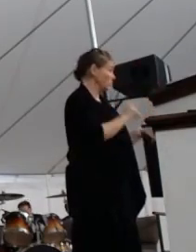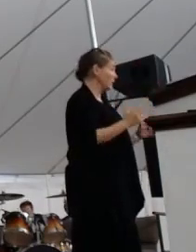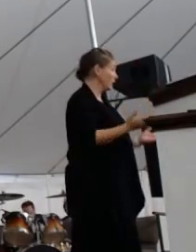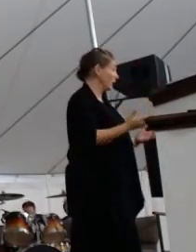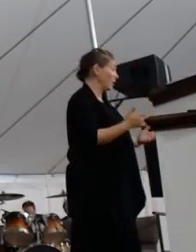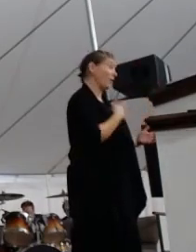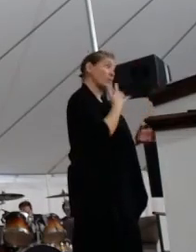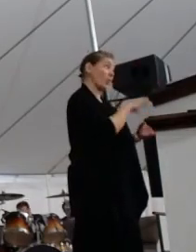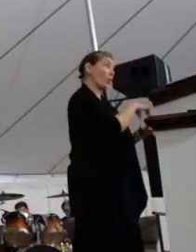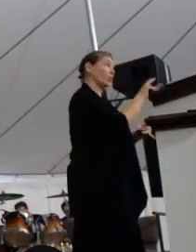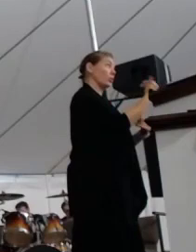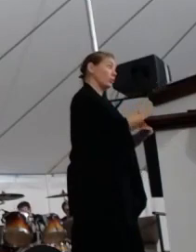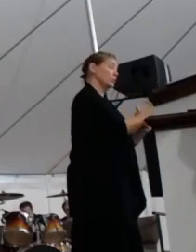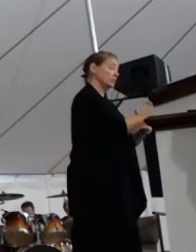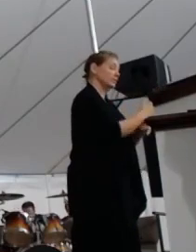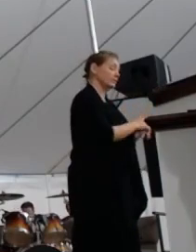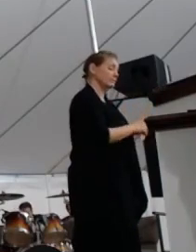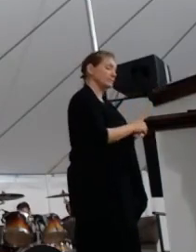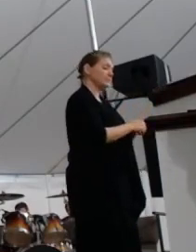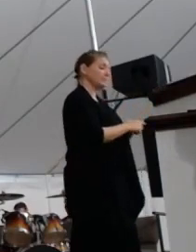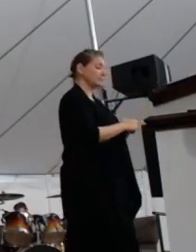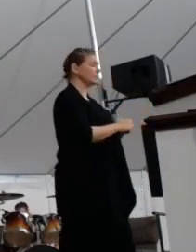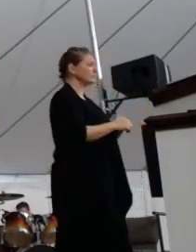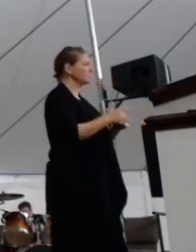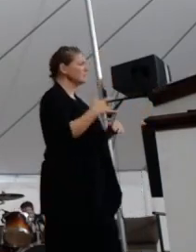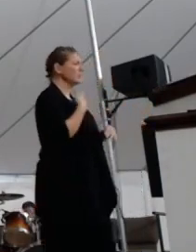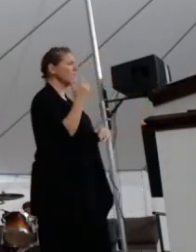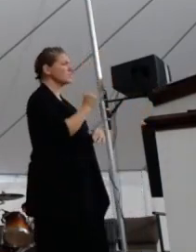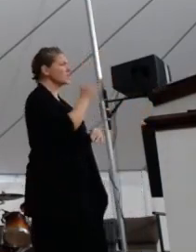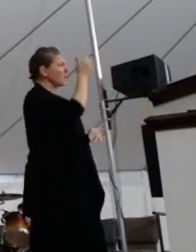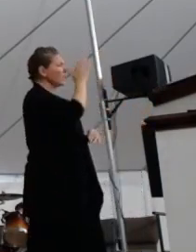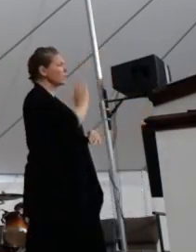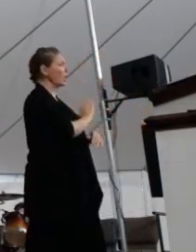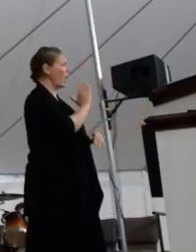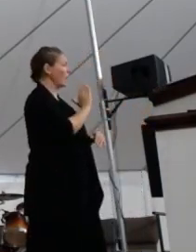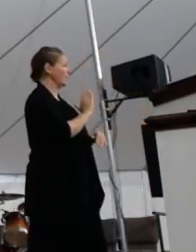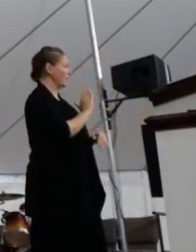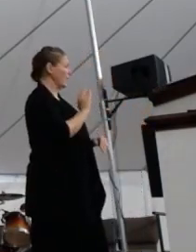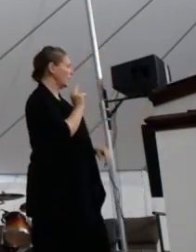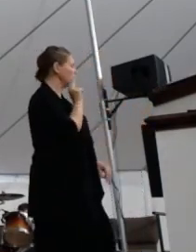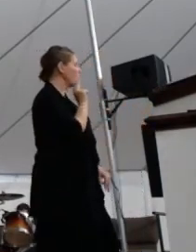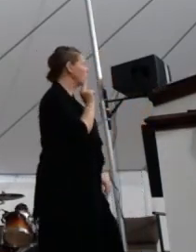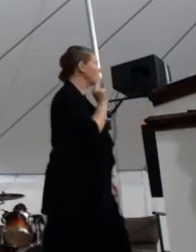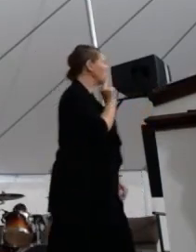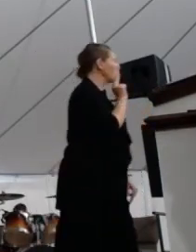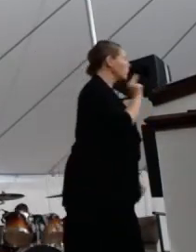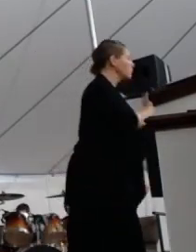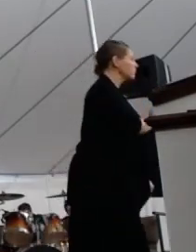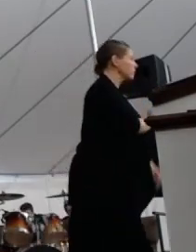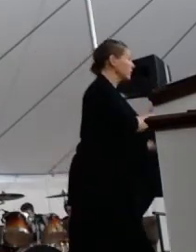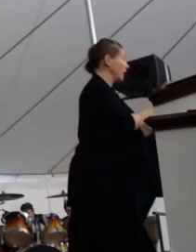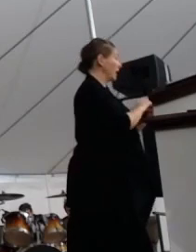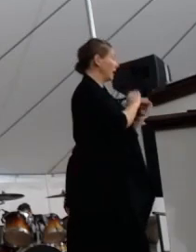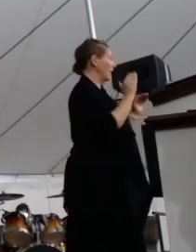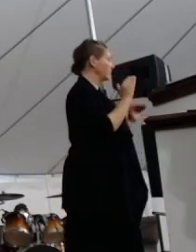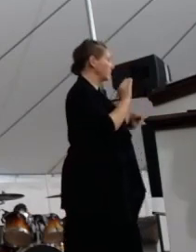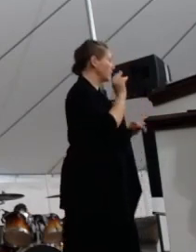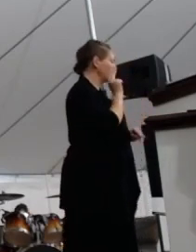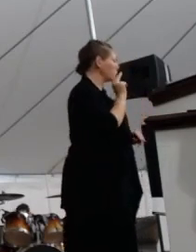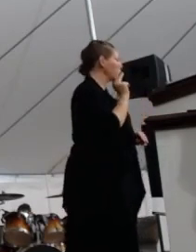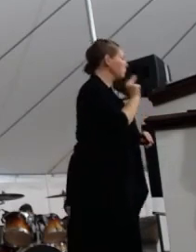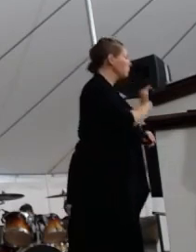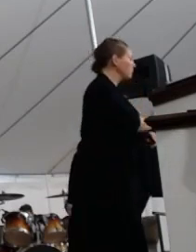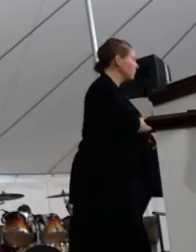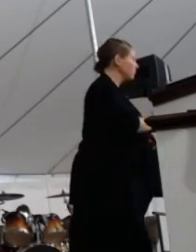I feel the Holy Ghost right now. I feel like God has stepped out on the edge of heaven and he has got